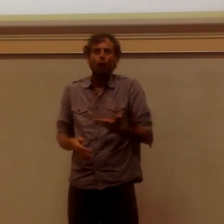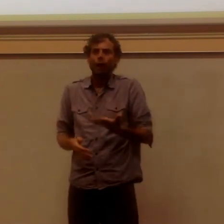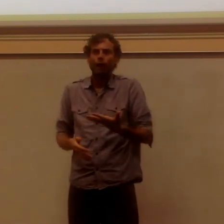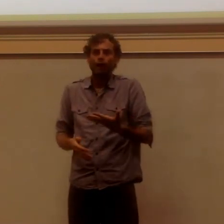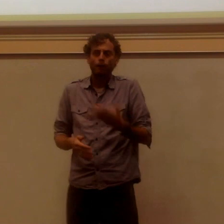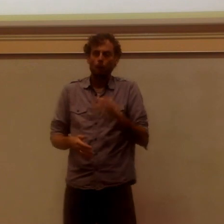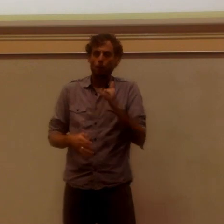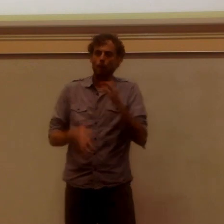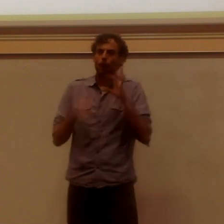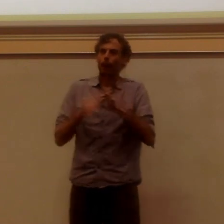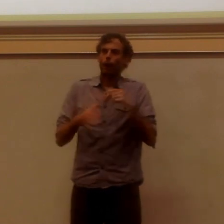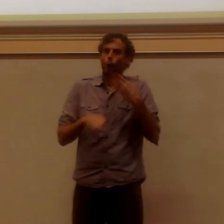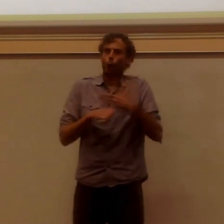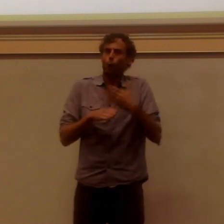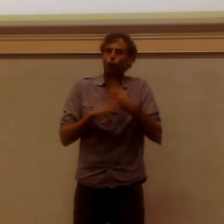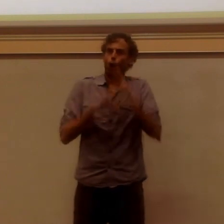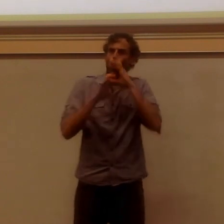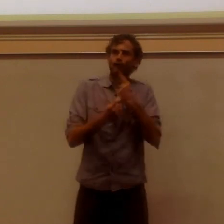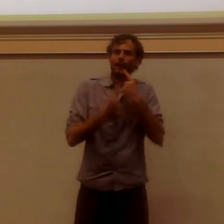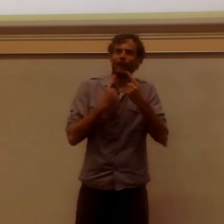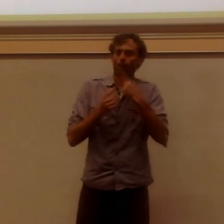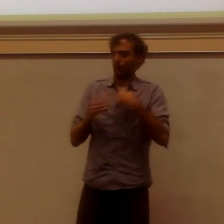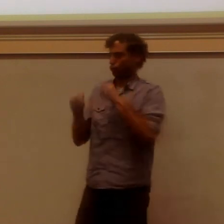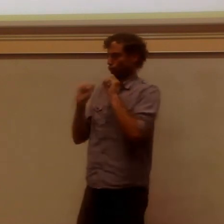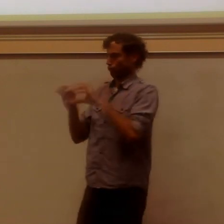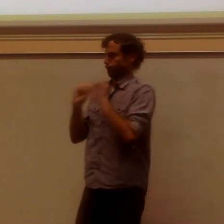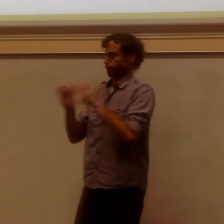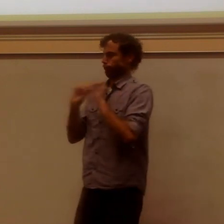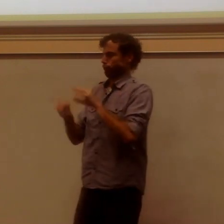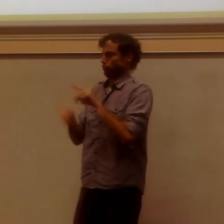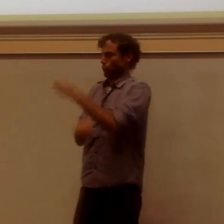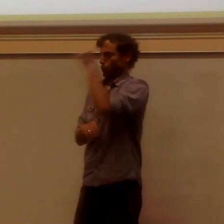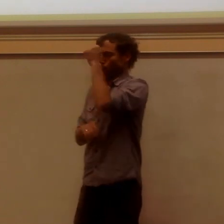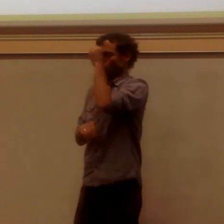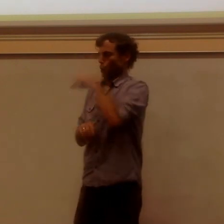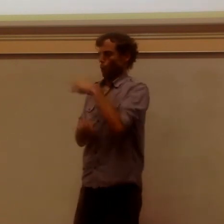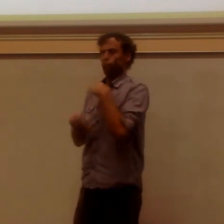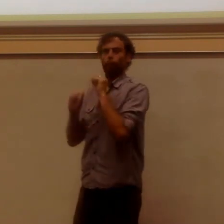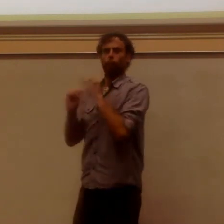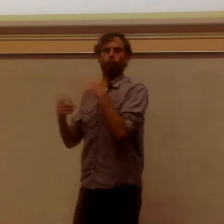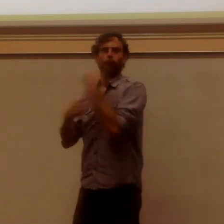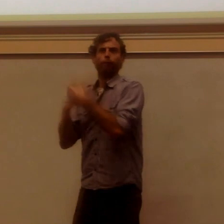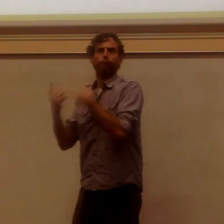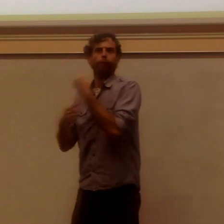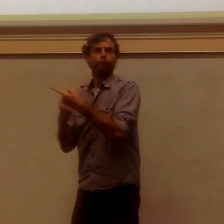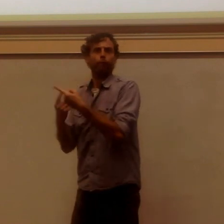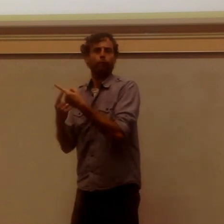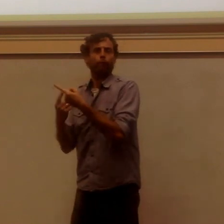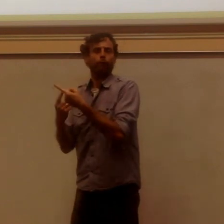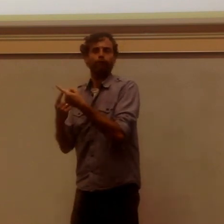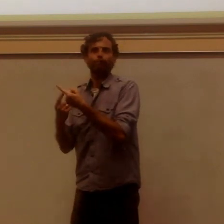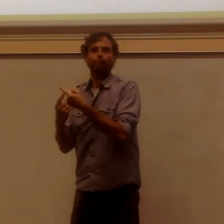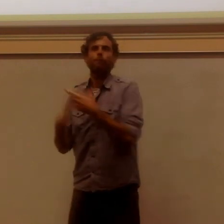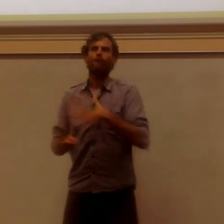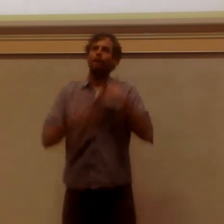confidential because having to make eye contact literally with an interpreter who relayed their message, they felt that the